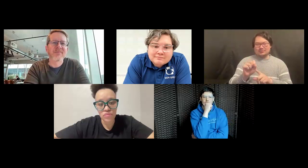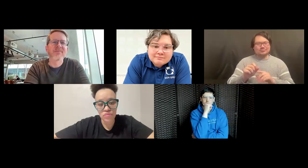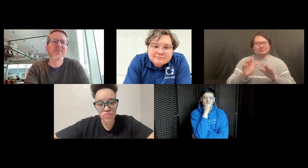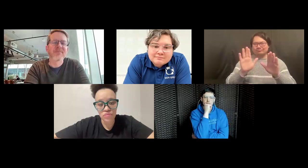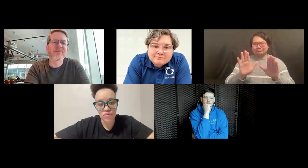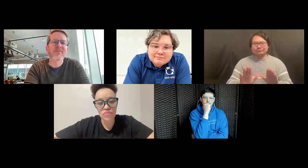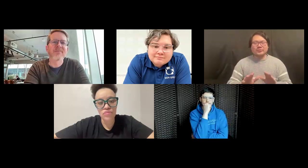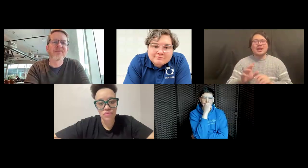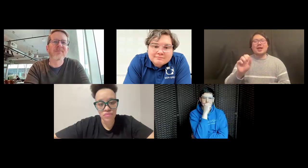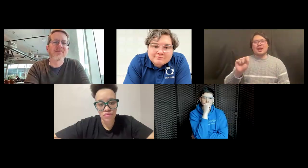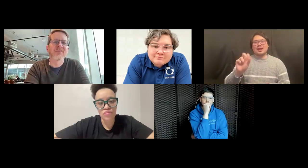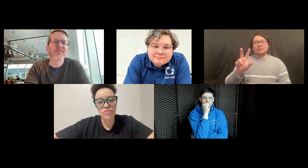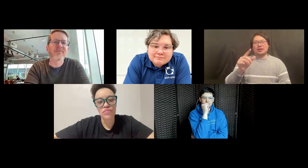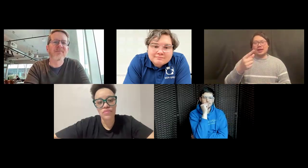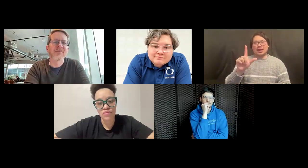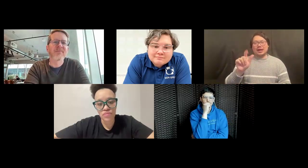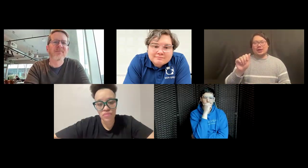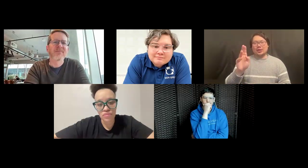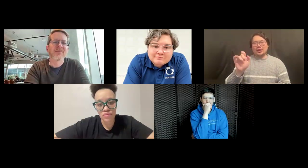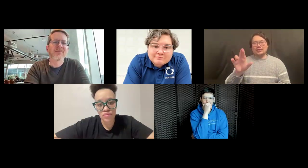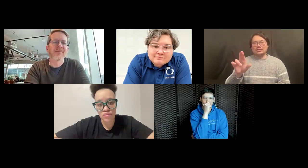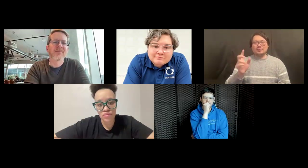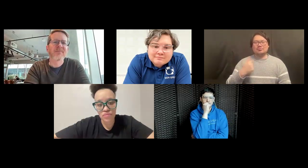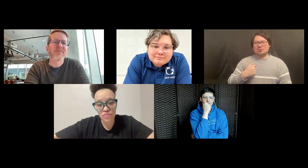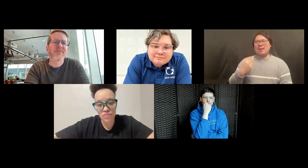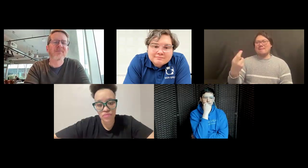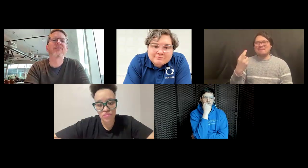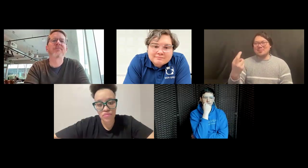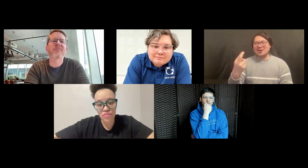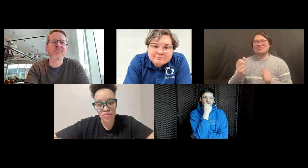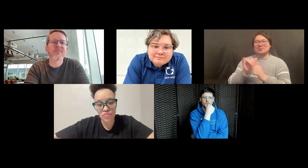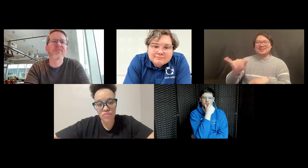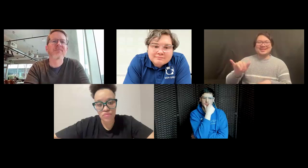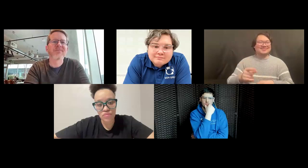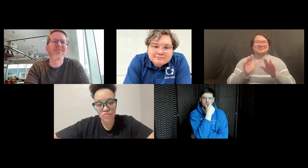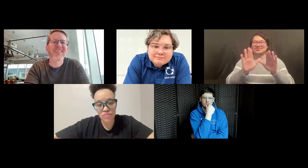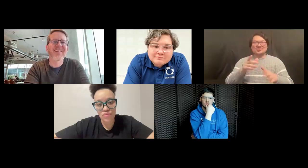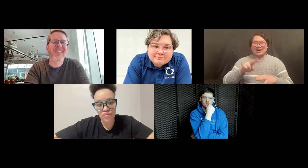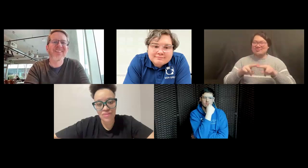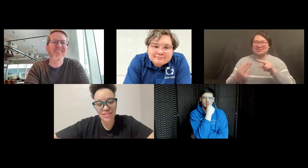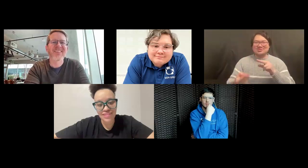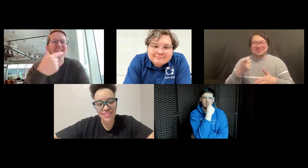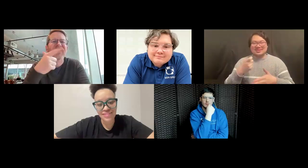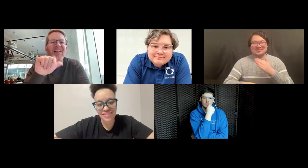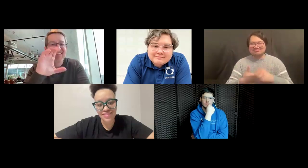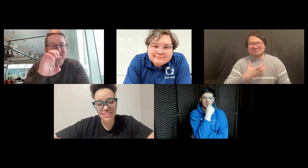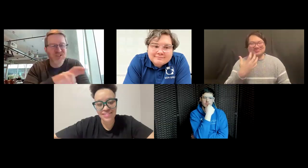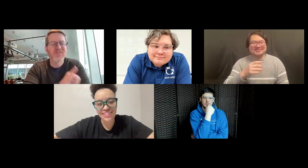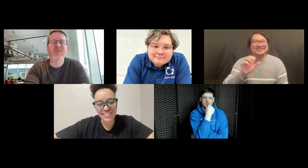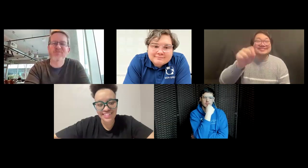save everything, which is awesome. And it like a glossary. So, and I have a good friend who's been